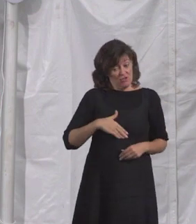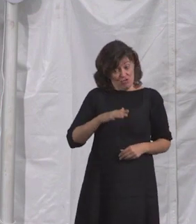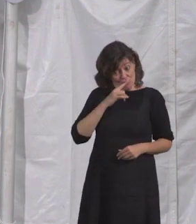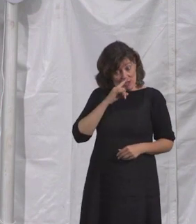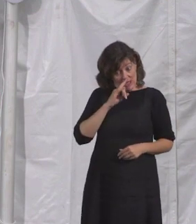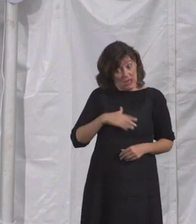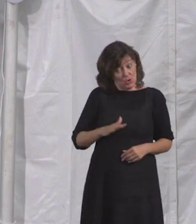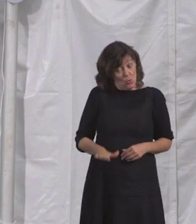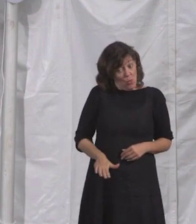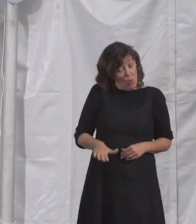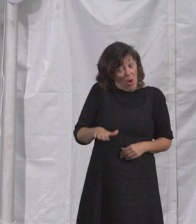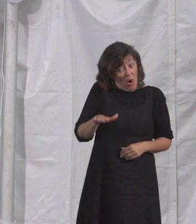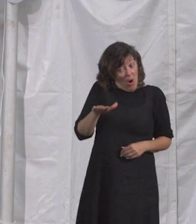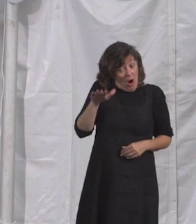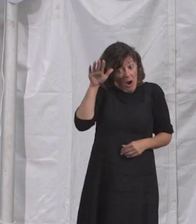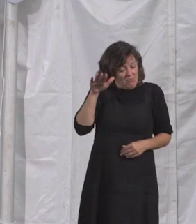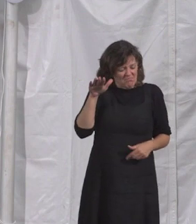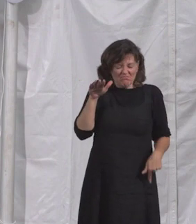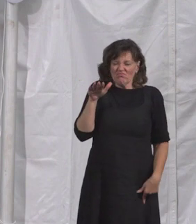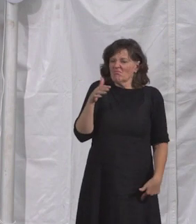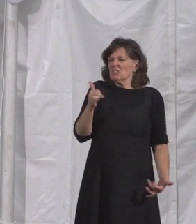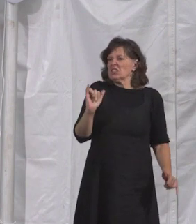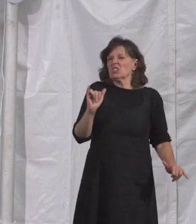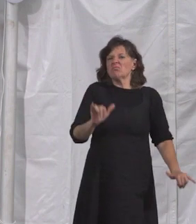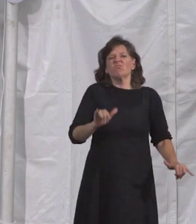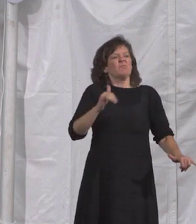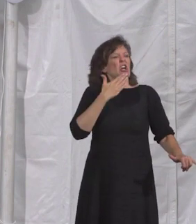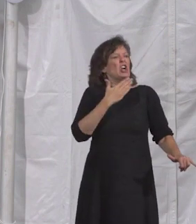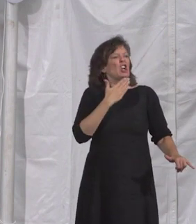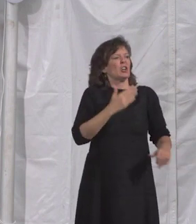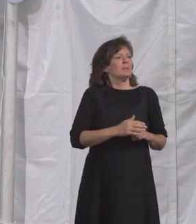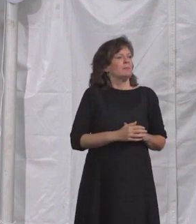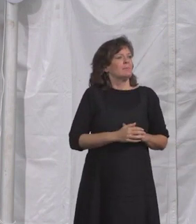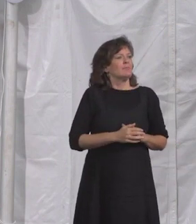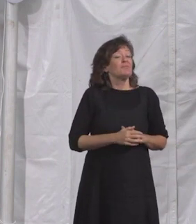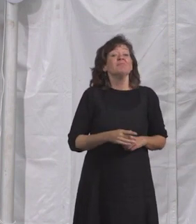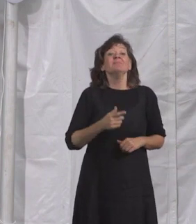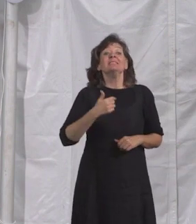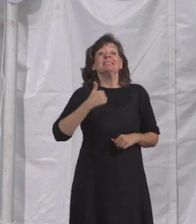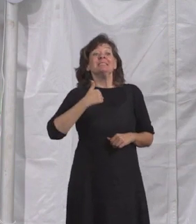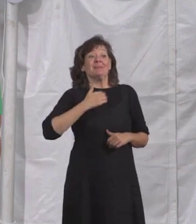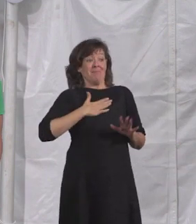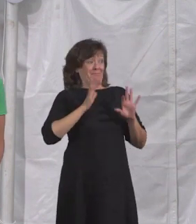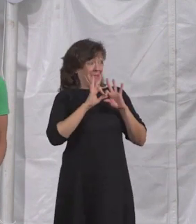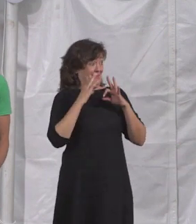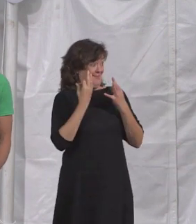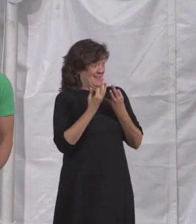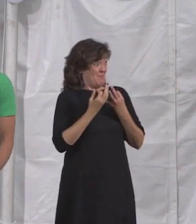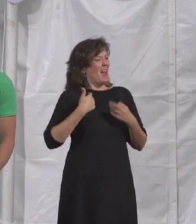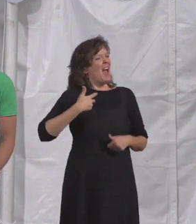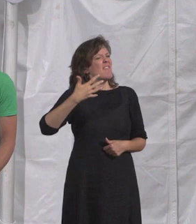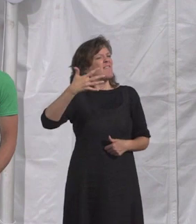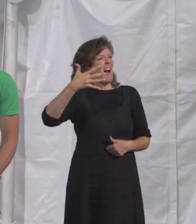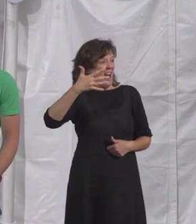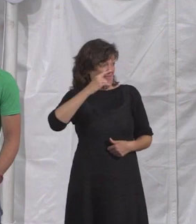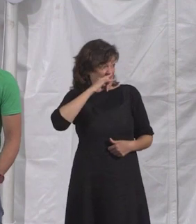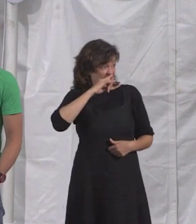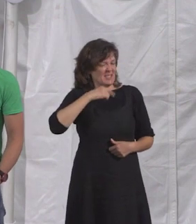I was the last of 5 children, which means I did not own a new article of clothing until I was 27 years